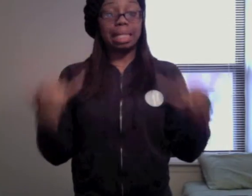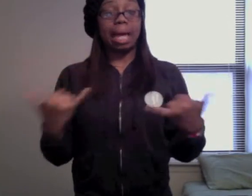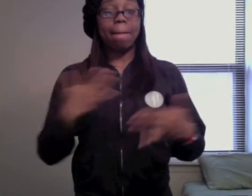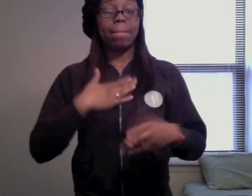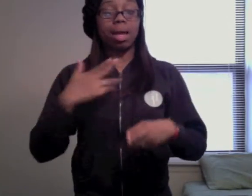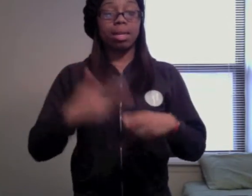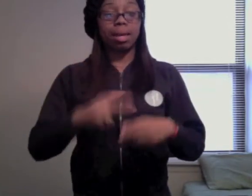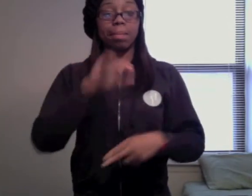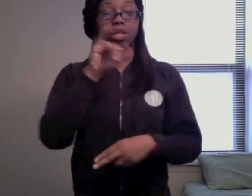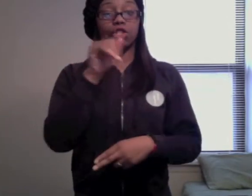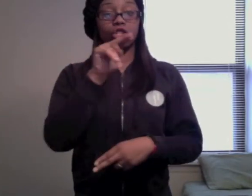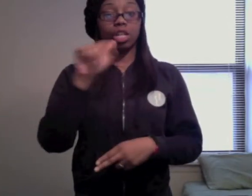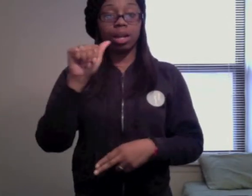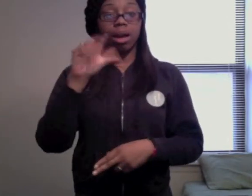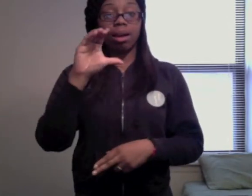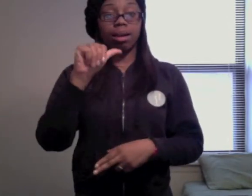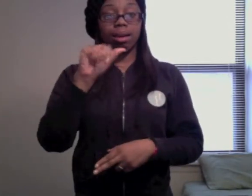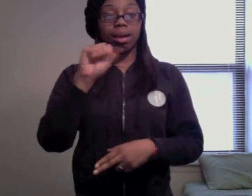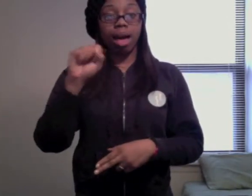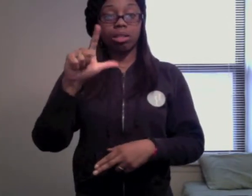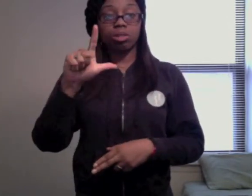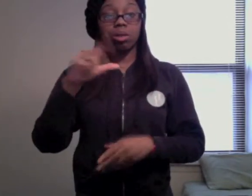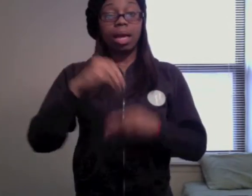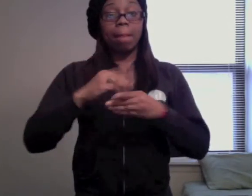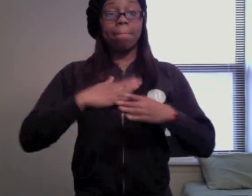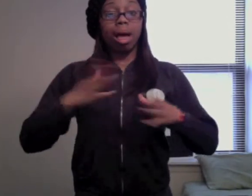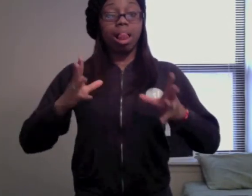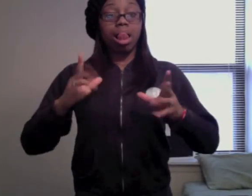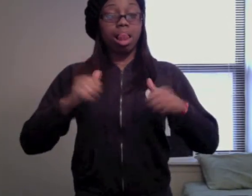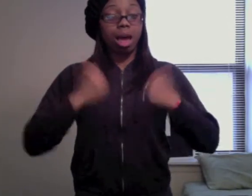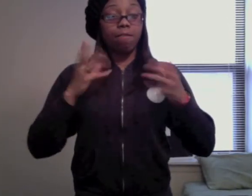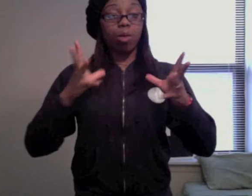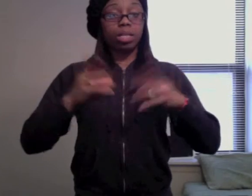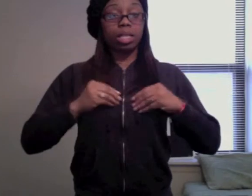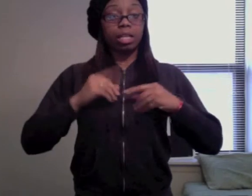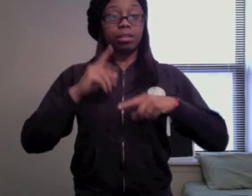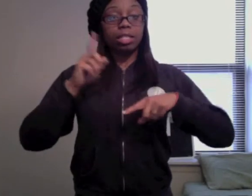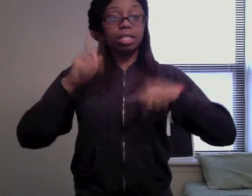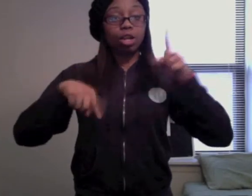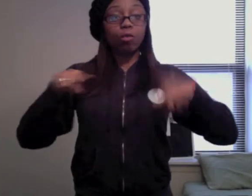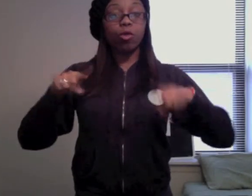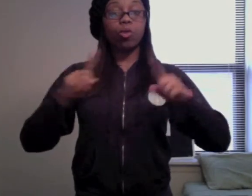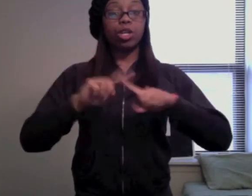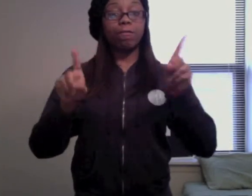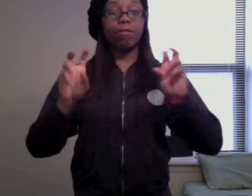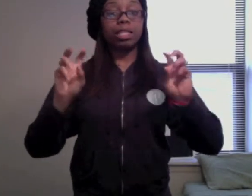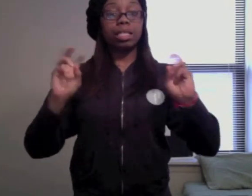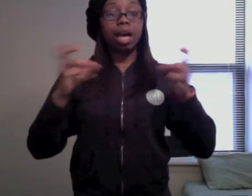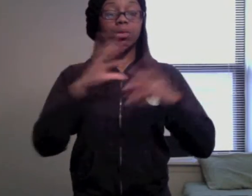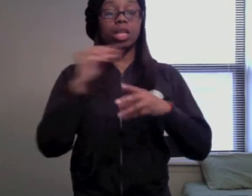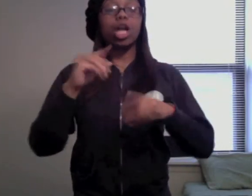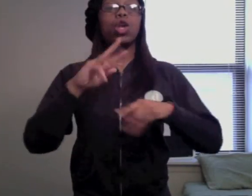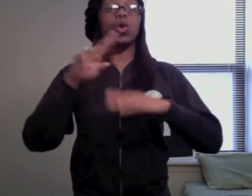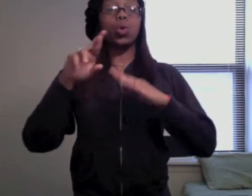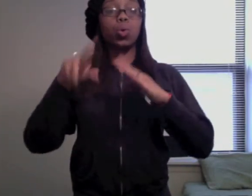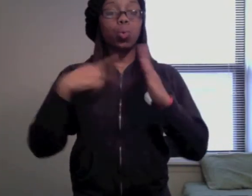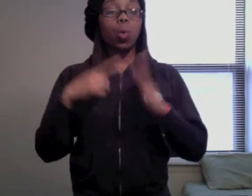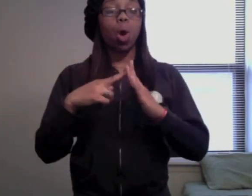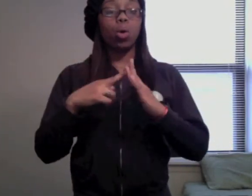Castle, and in my life I've assumed several different titles and numerous roles. But today, I simply wish to share with you